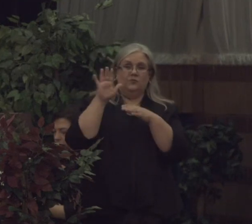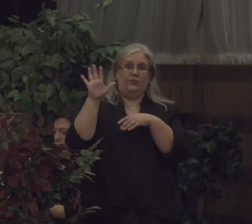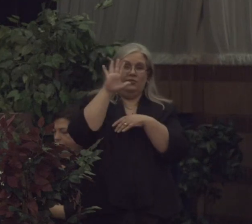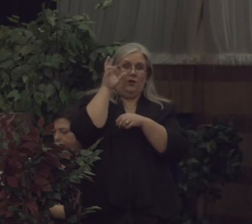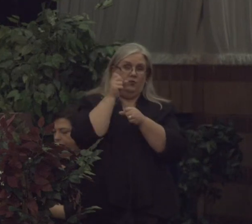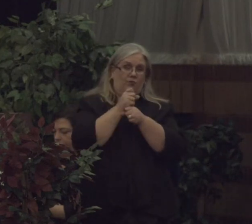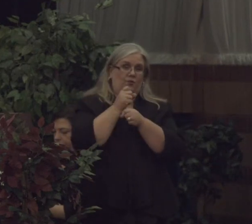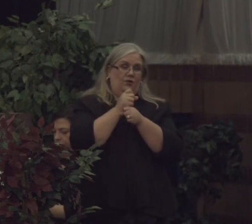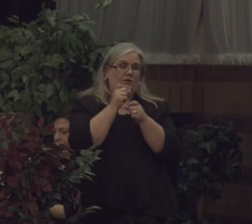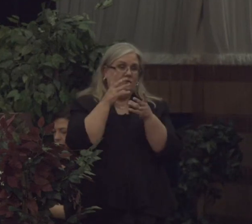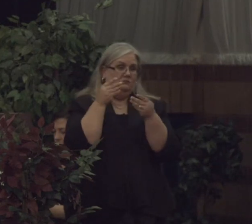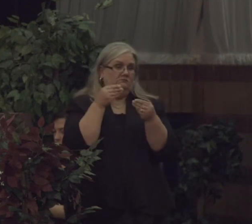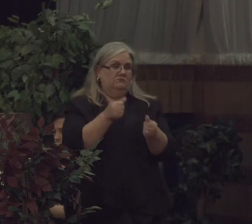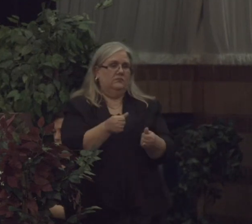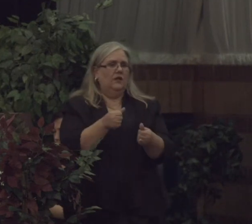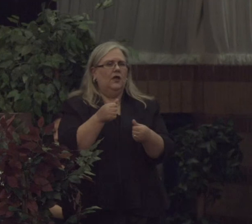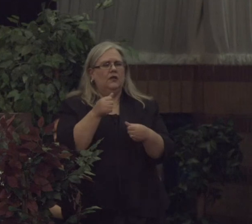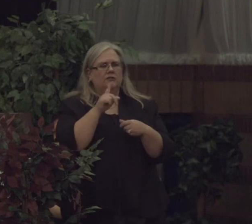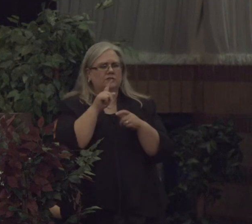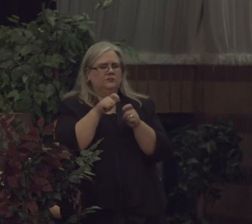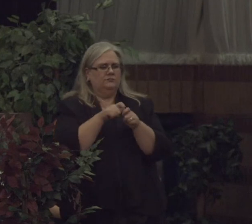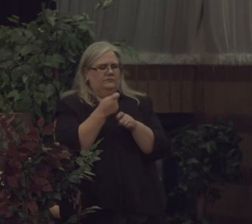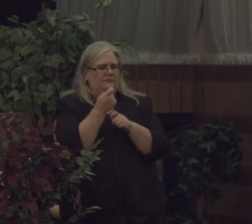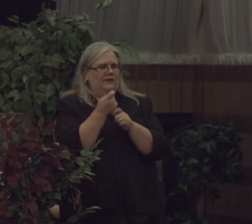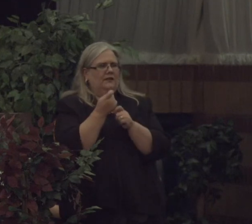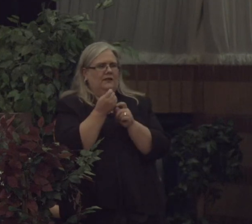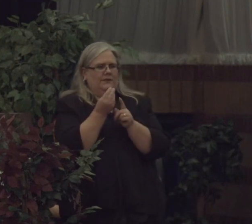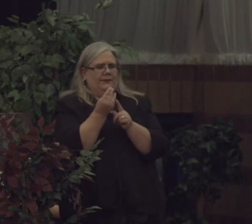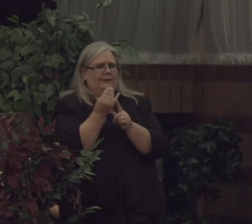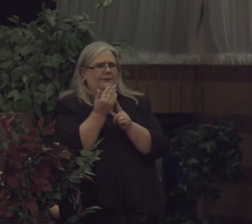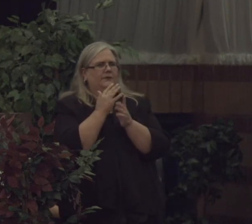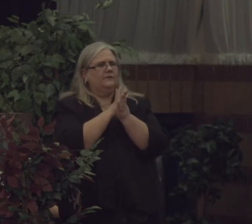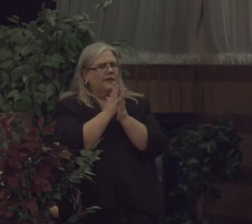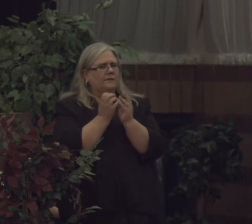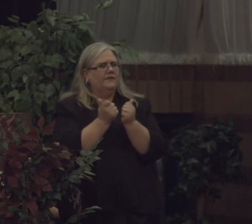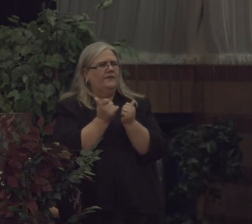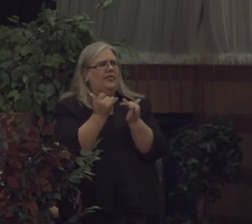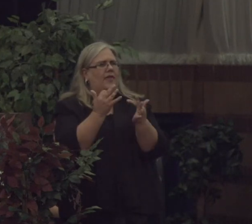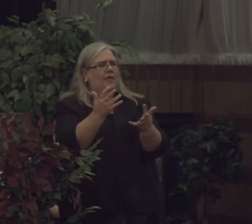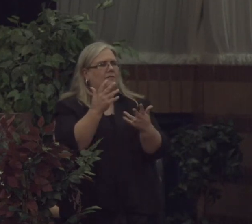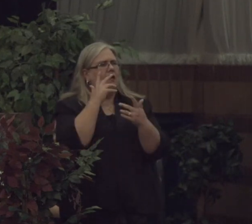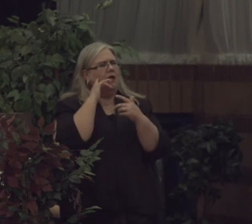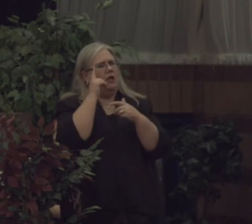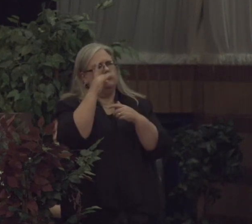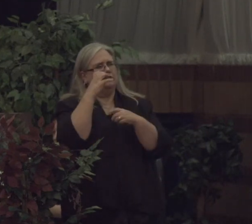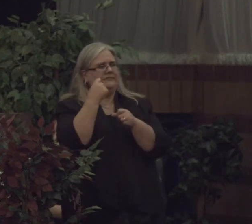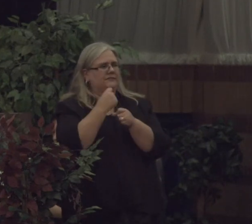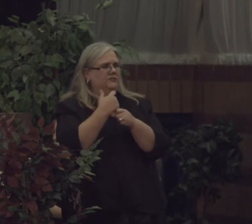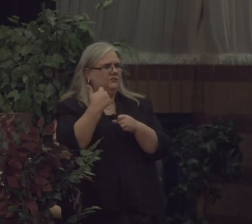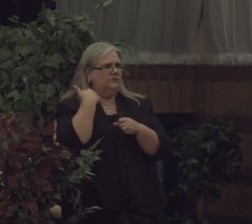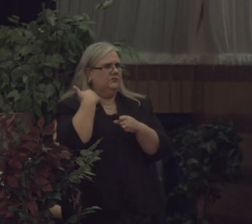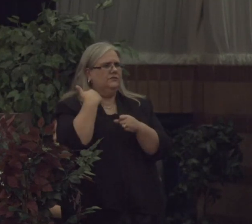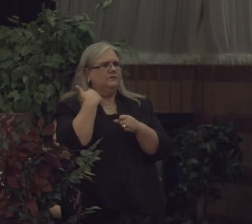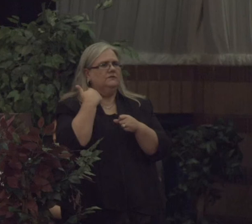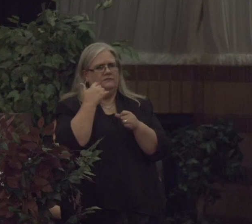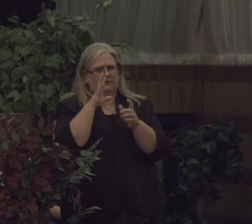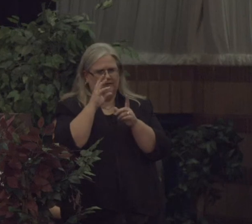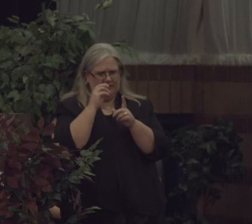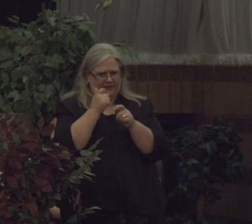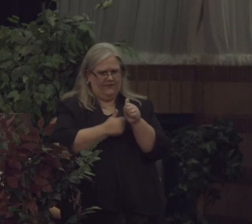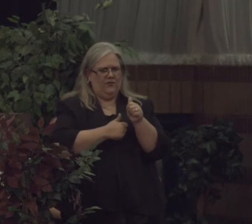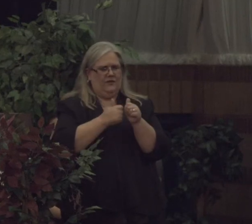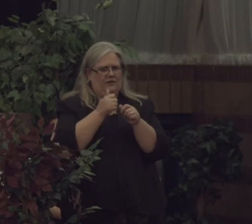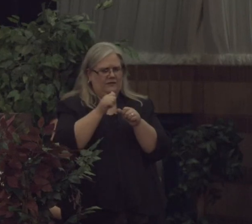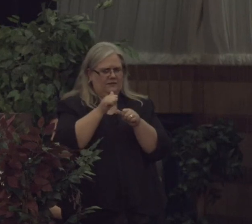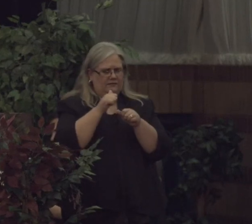take for granted all started with a spark of a flame some hundreds of thousands of years ago. So I dream big. If every human leaves a mark, a stone